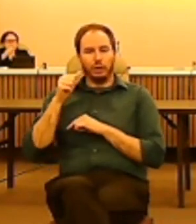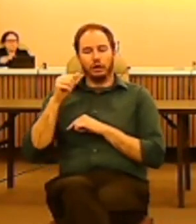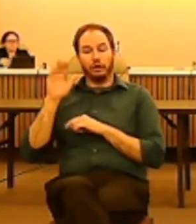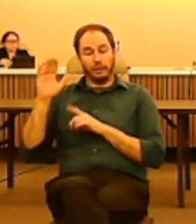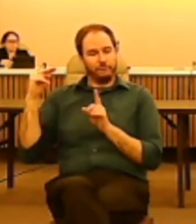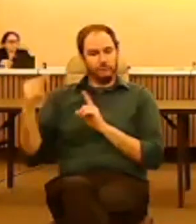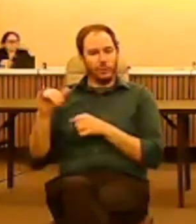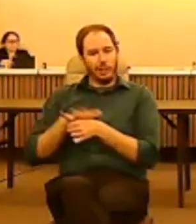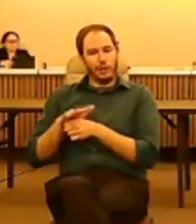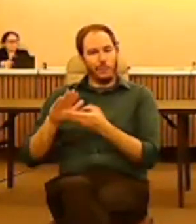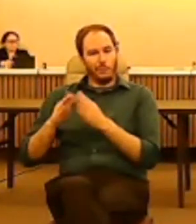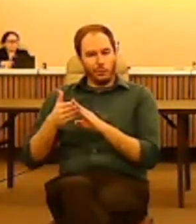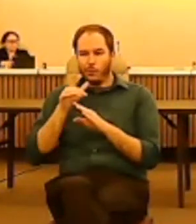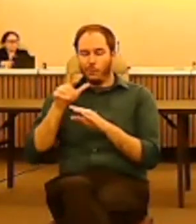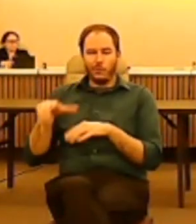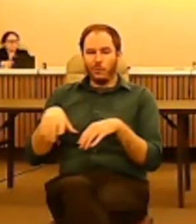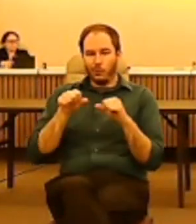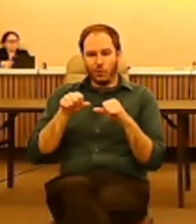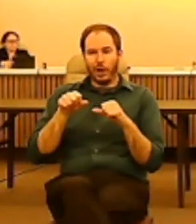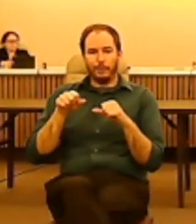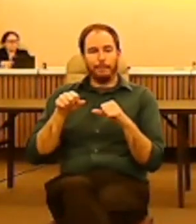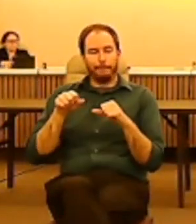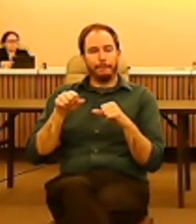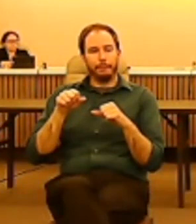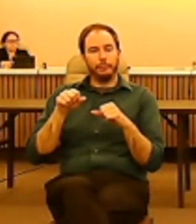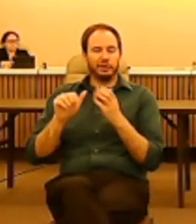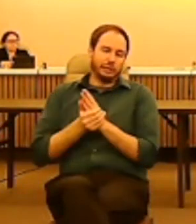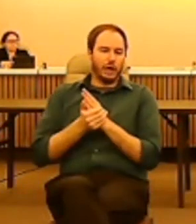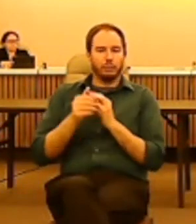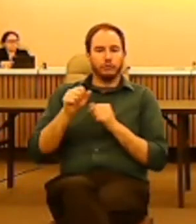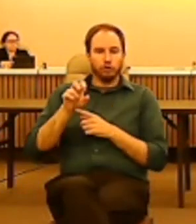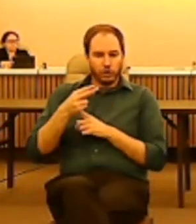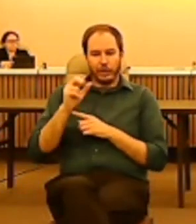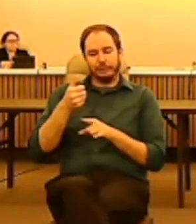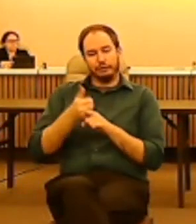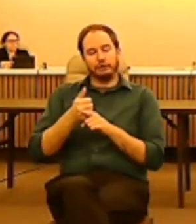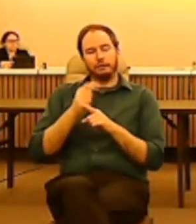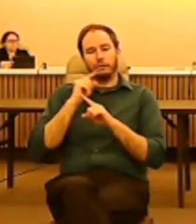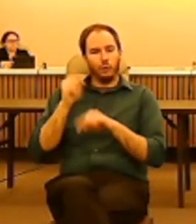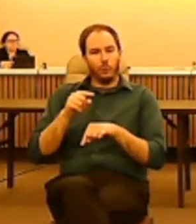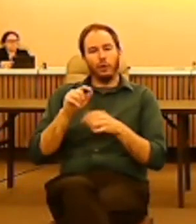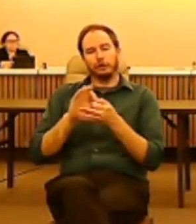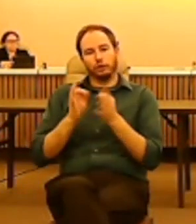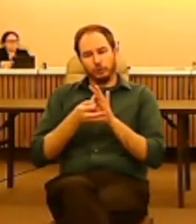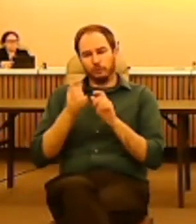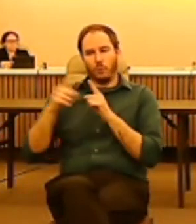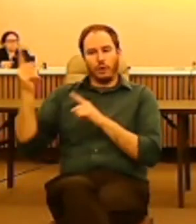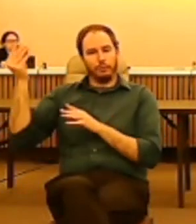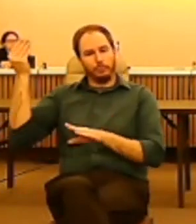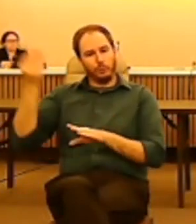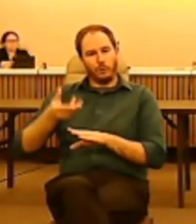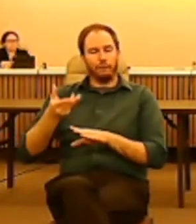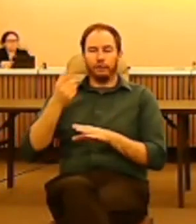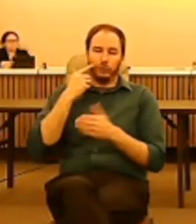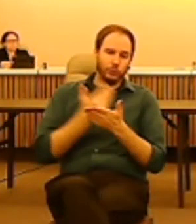local community that adopts stretch can issue variances and interpretations on any New York stretch provision for either